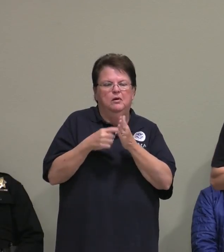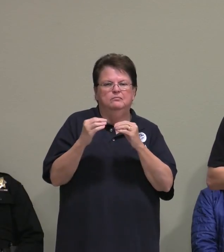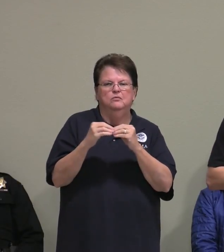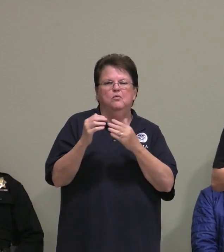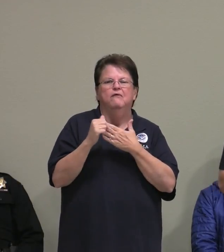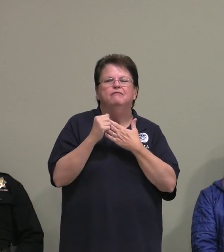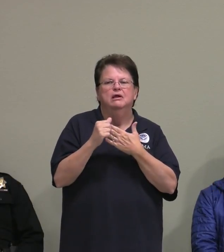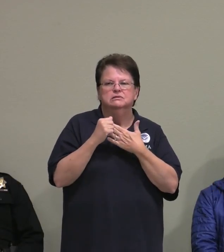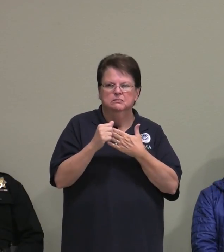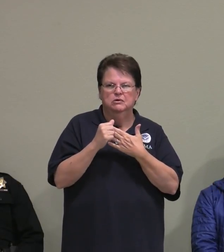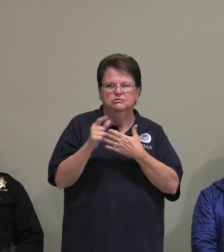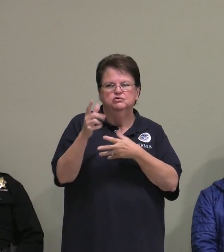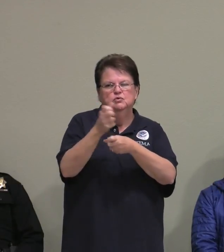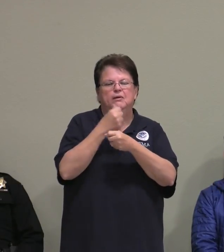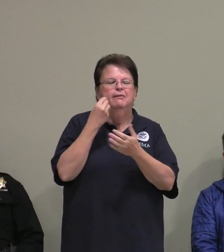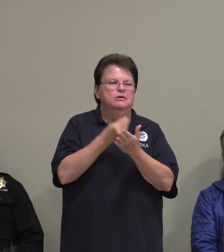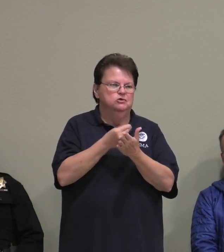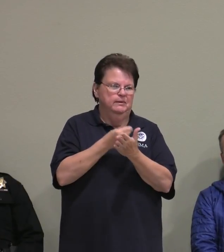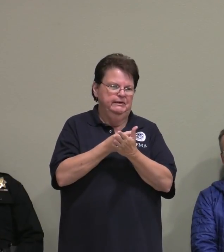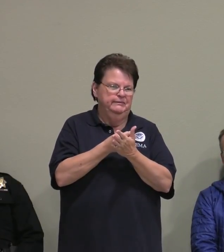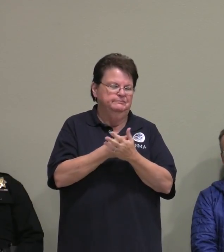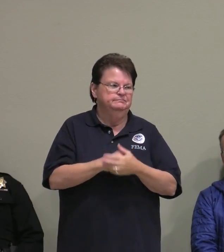flexible for you to get your funds.